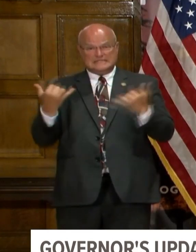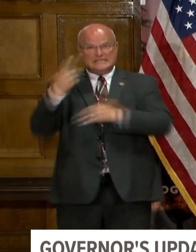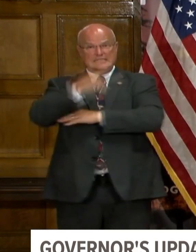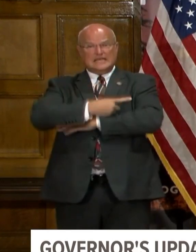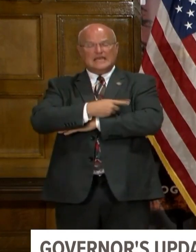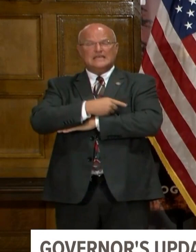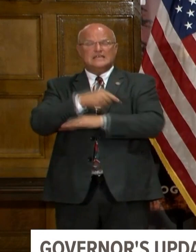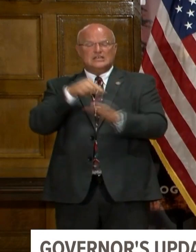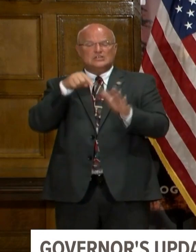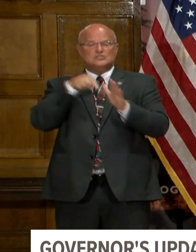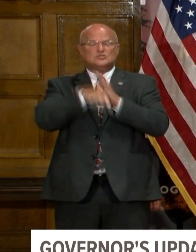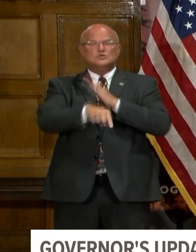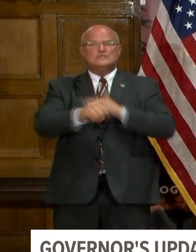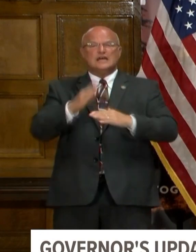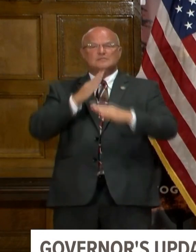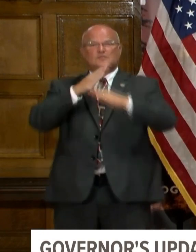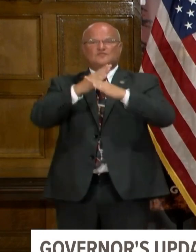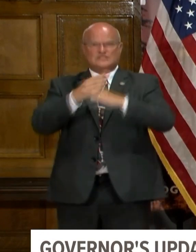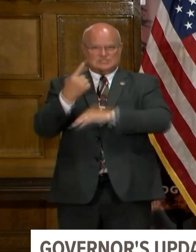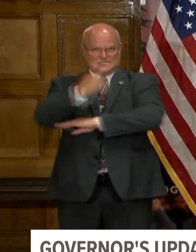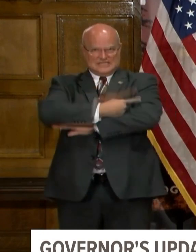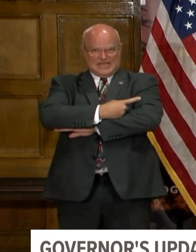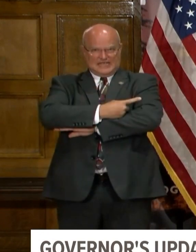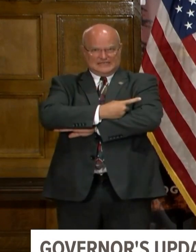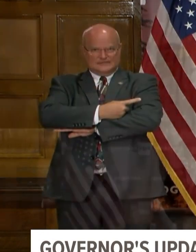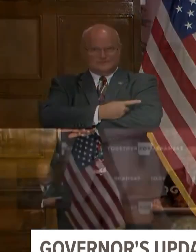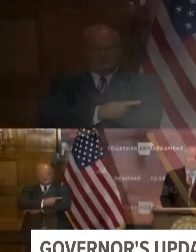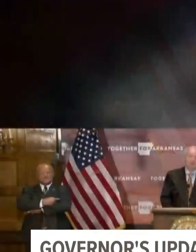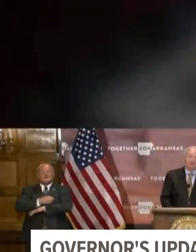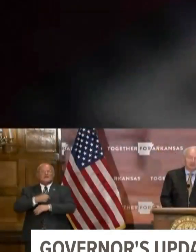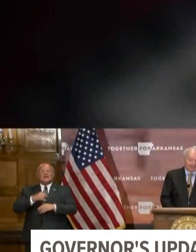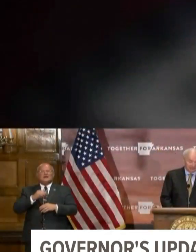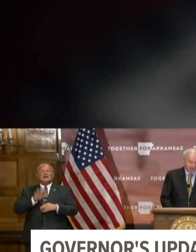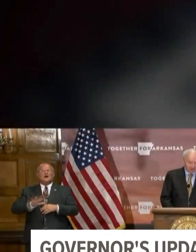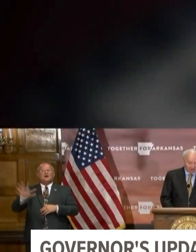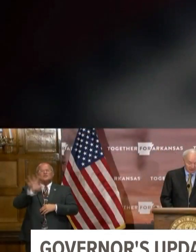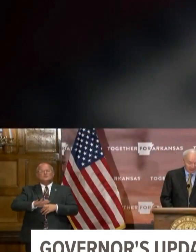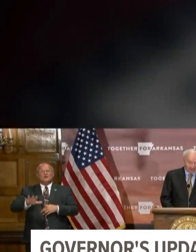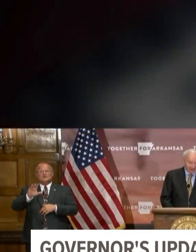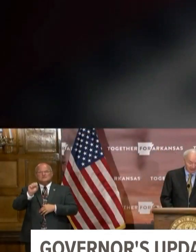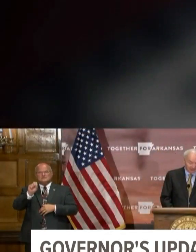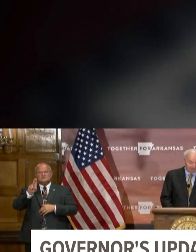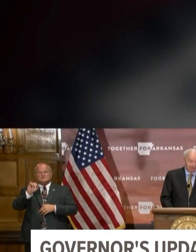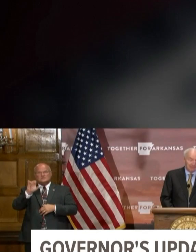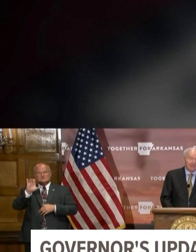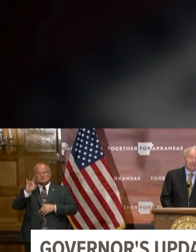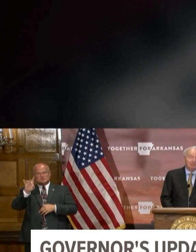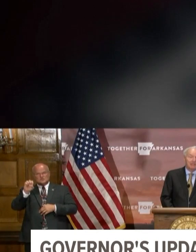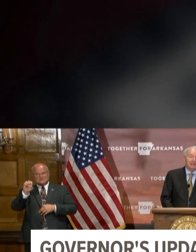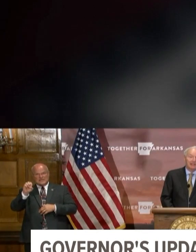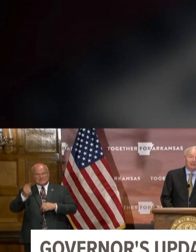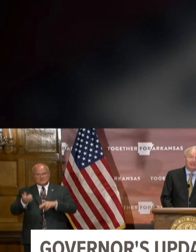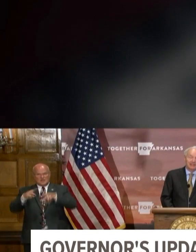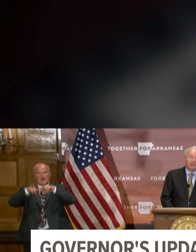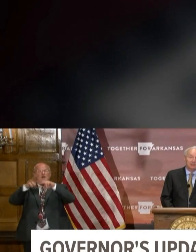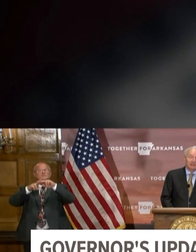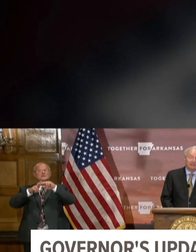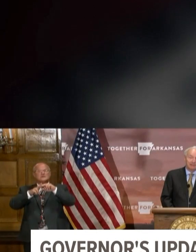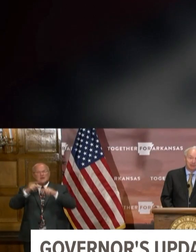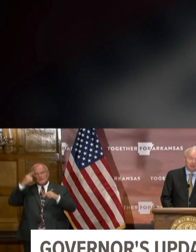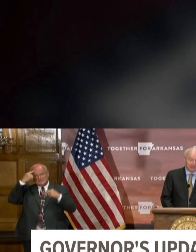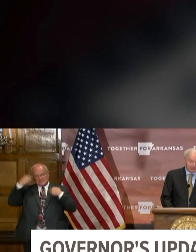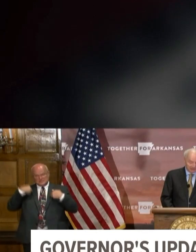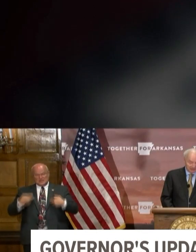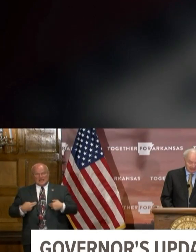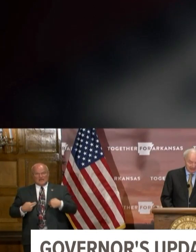is Suicide Prevention Day. And of course, in Arkansas and across the nation, suicides are up, mental health issues